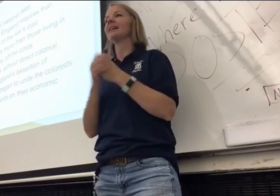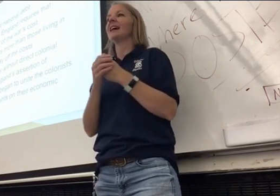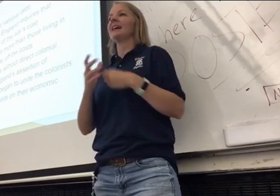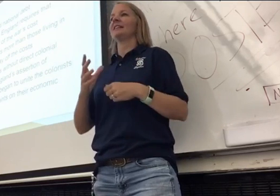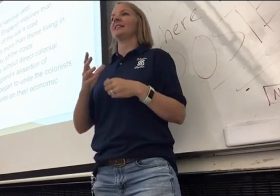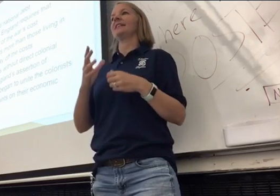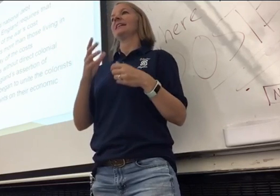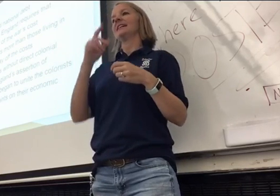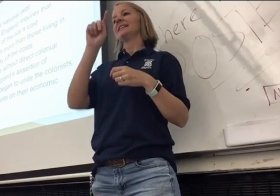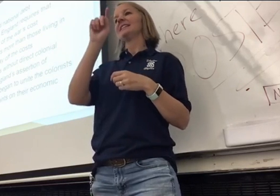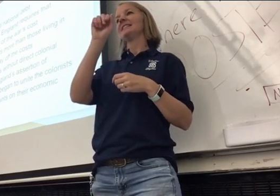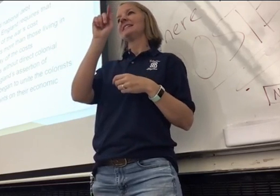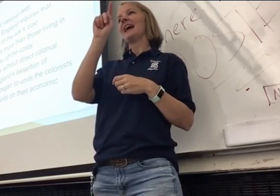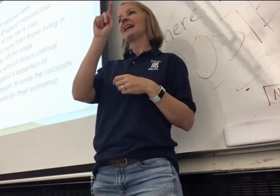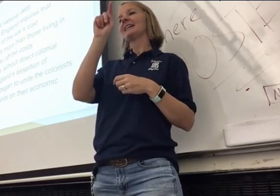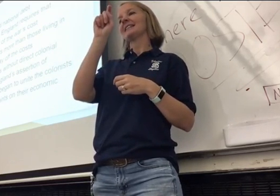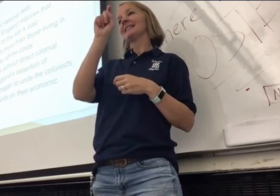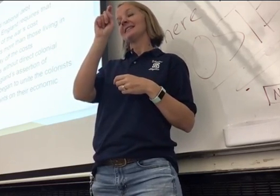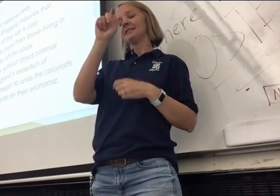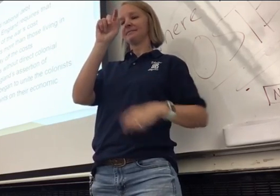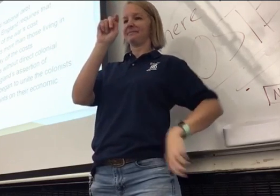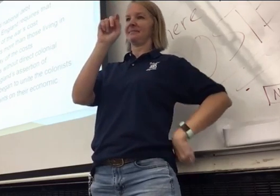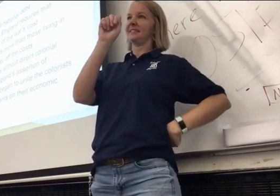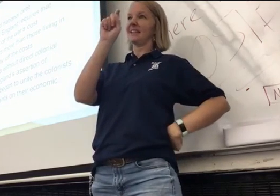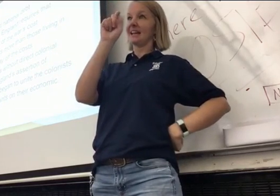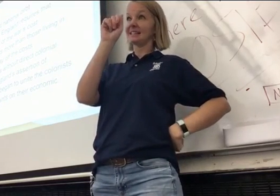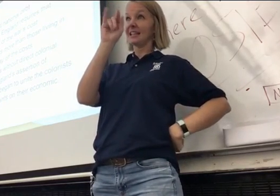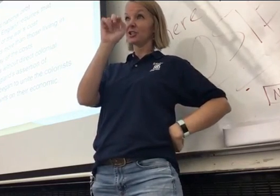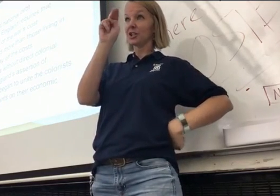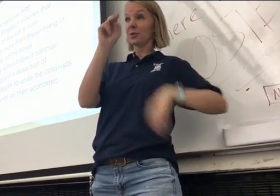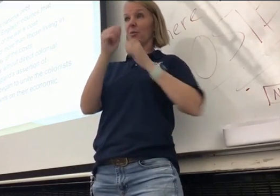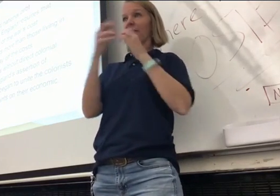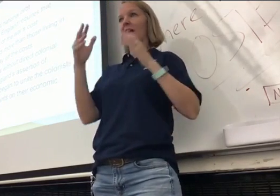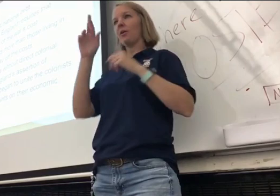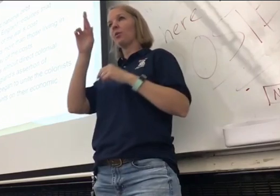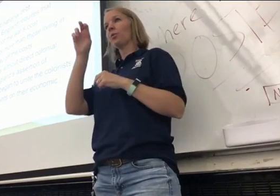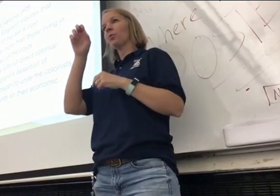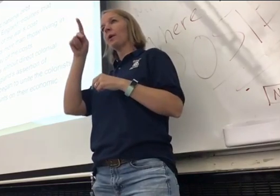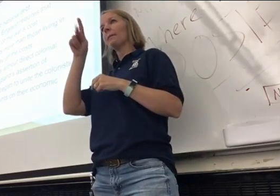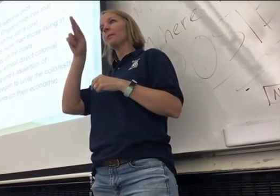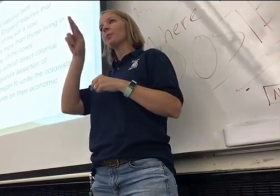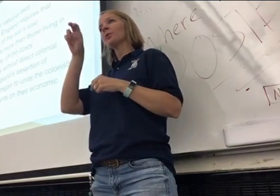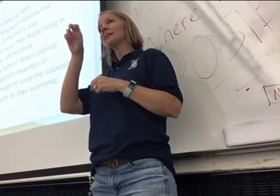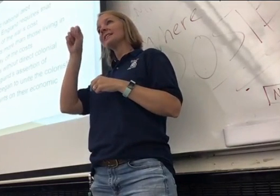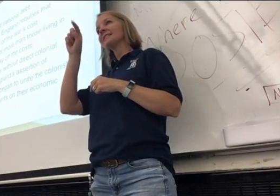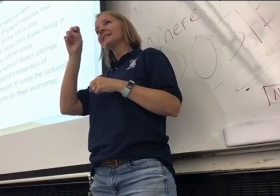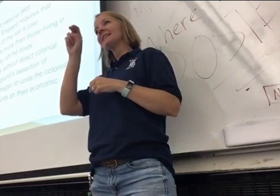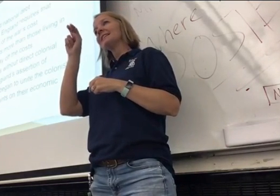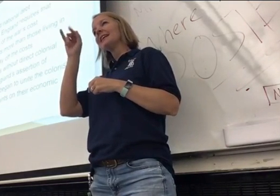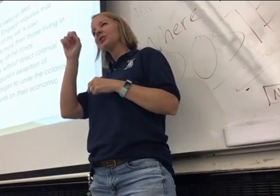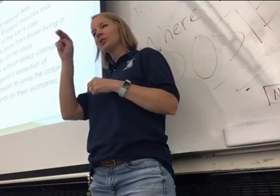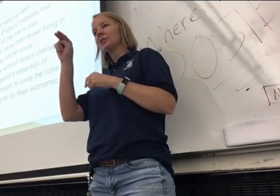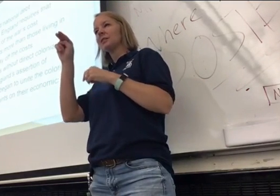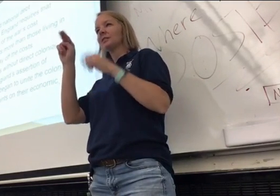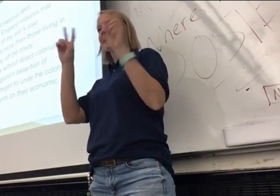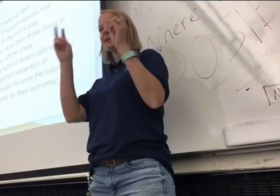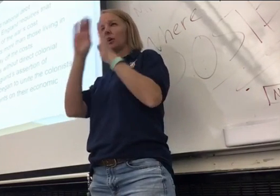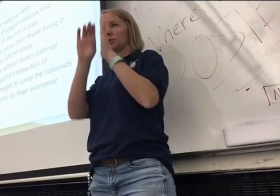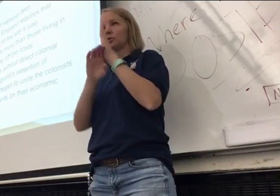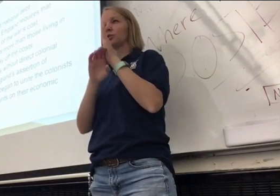that. And then assertion of imperial